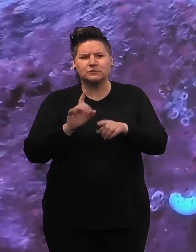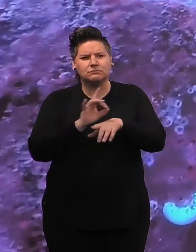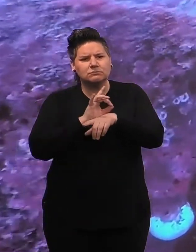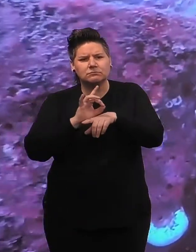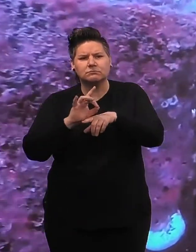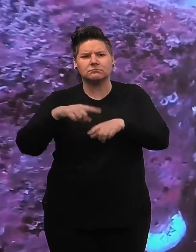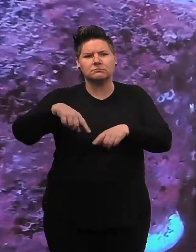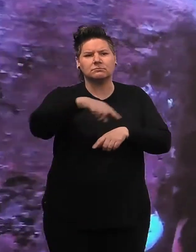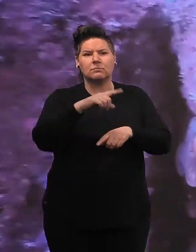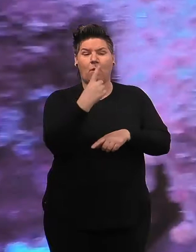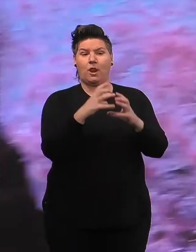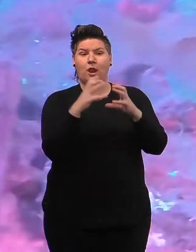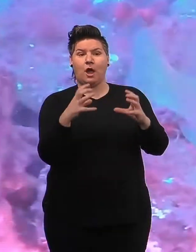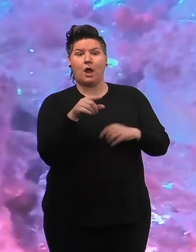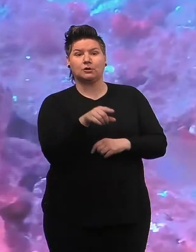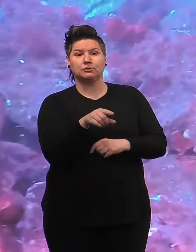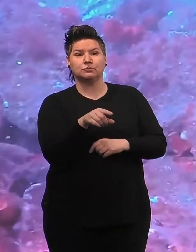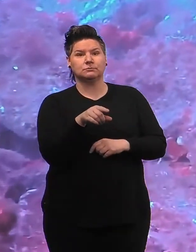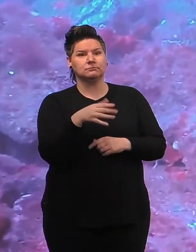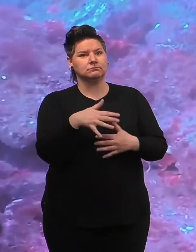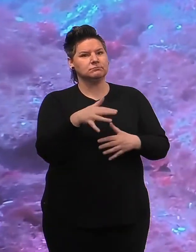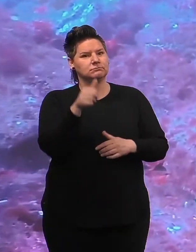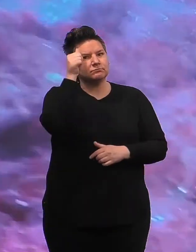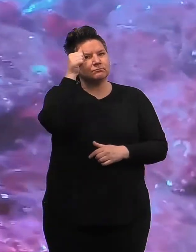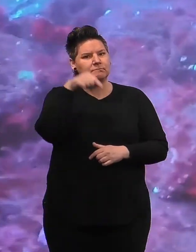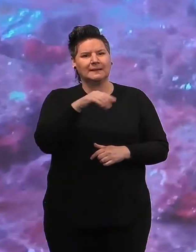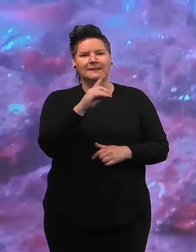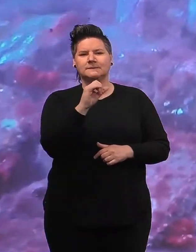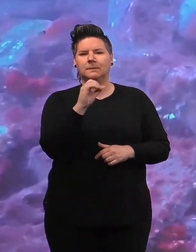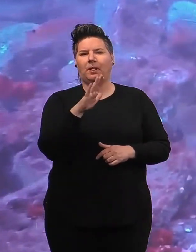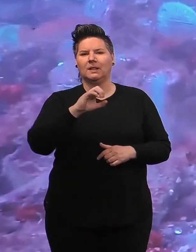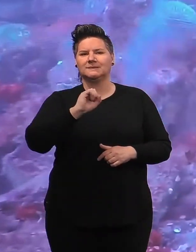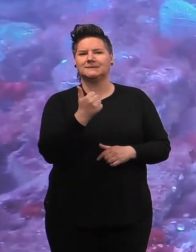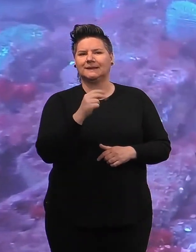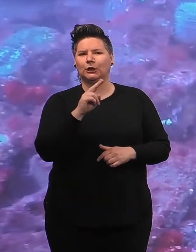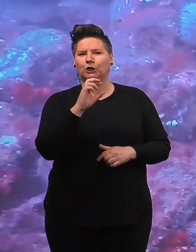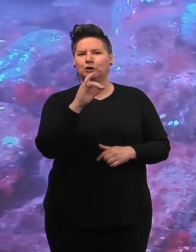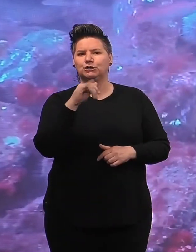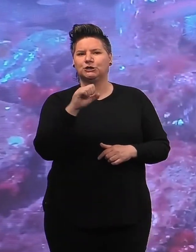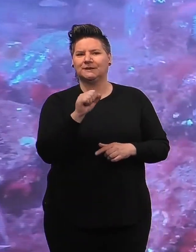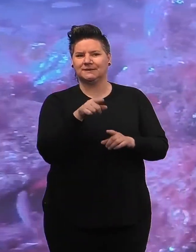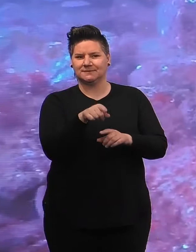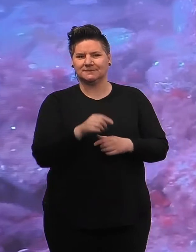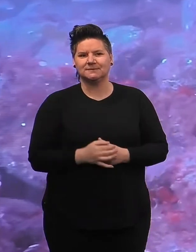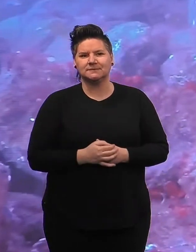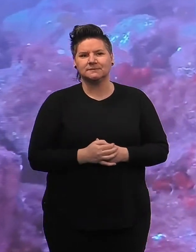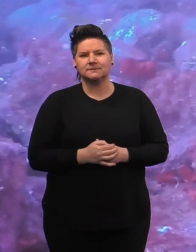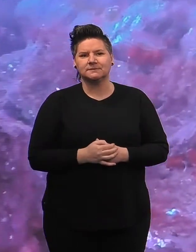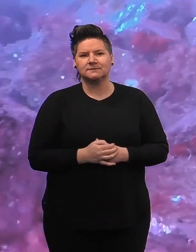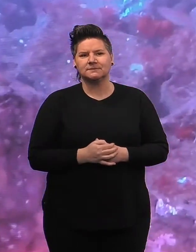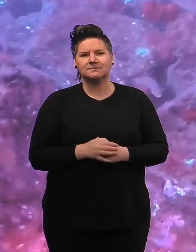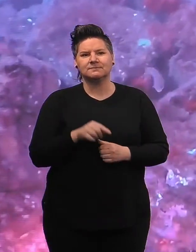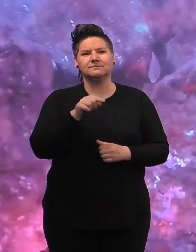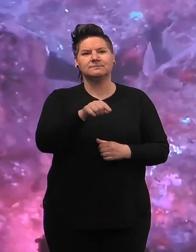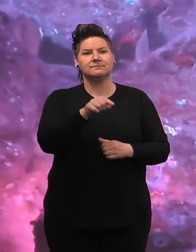but we only have one large one. So these are the common edible sea urchin, or they're called the edible sea urchin